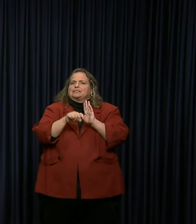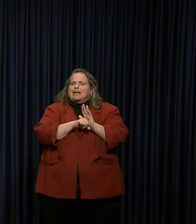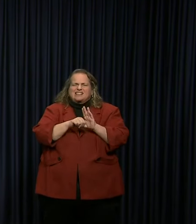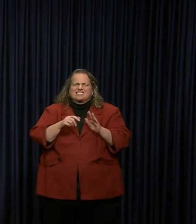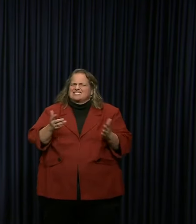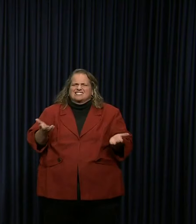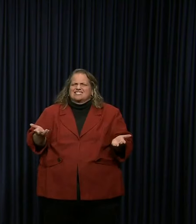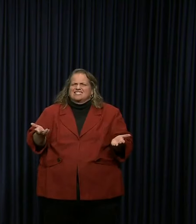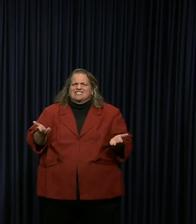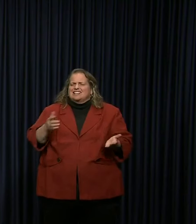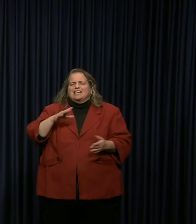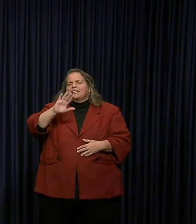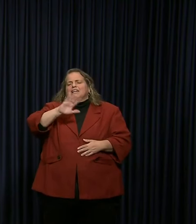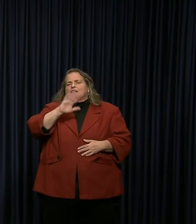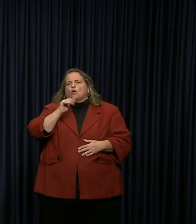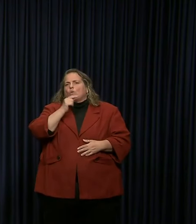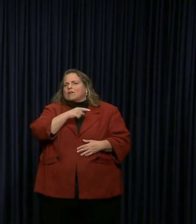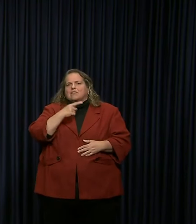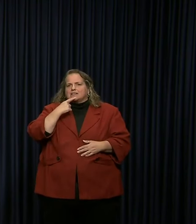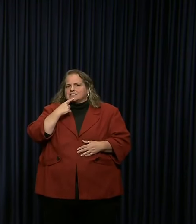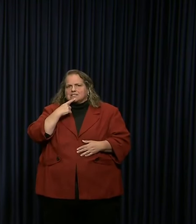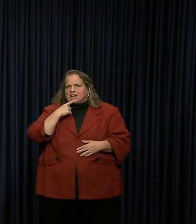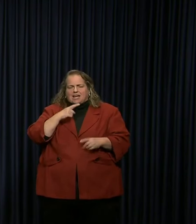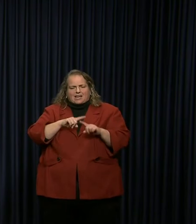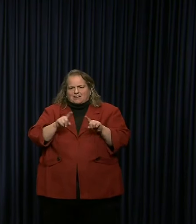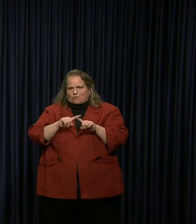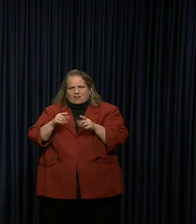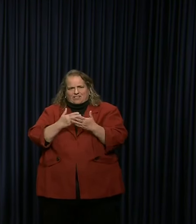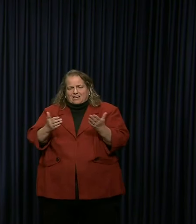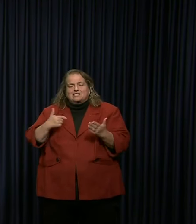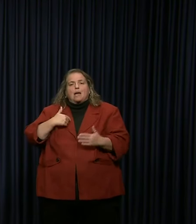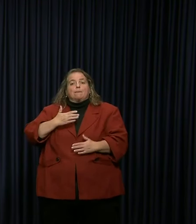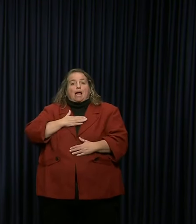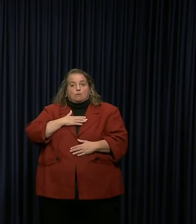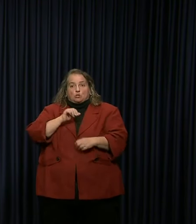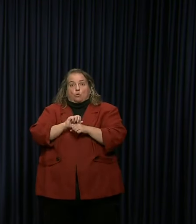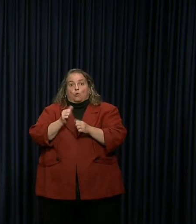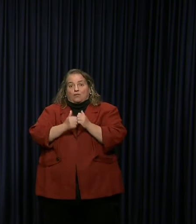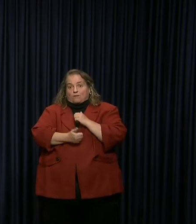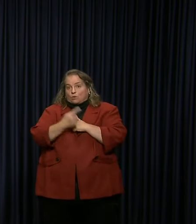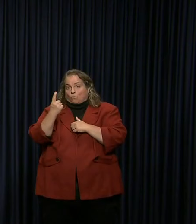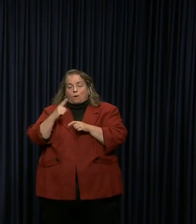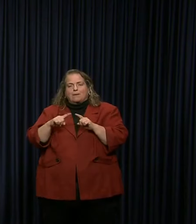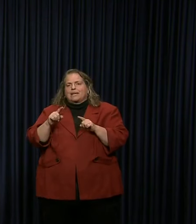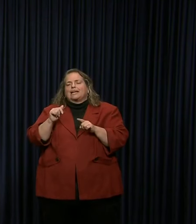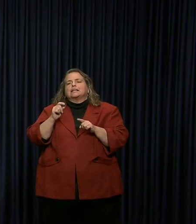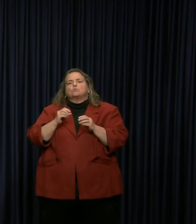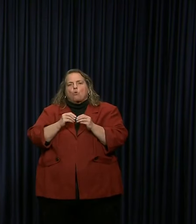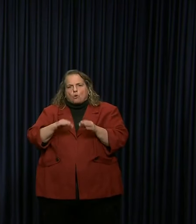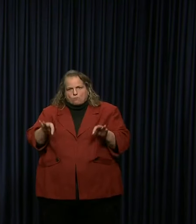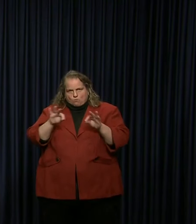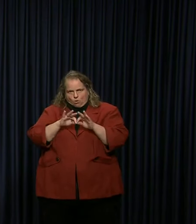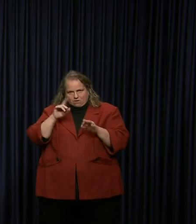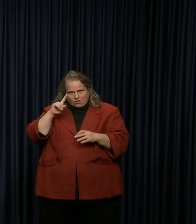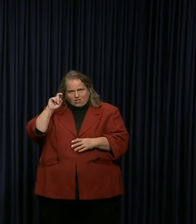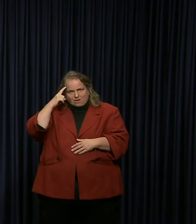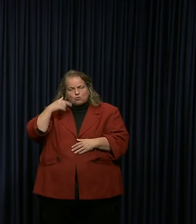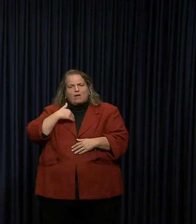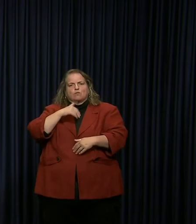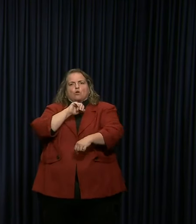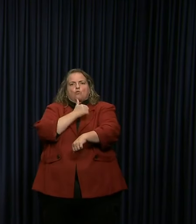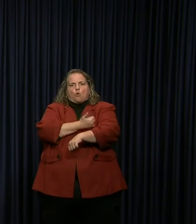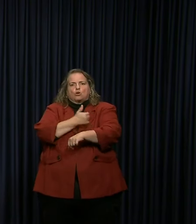additional required agreement of another officer. I'm happy to work with everybody, but it's never been more important for the governor to have the authority to